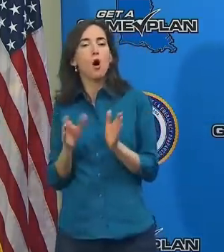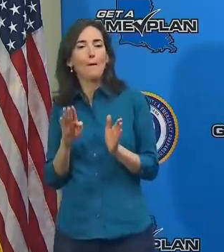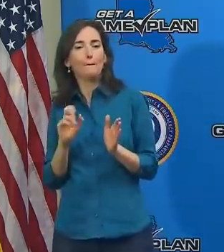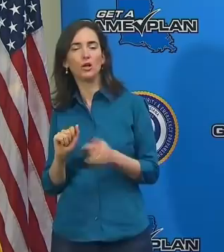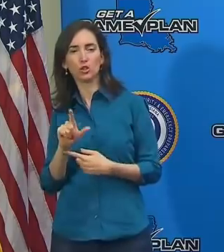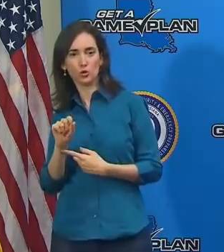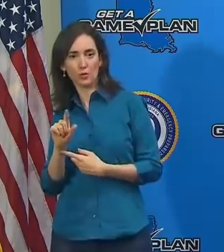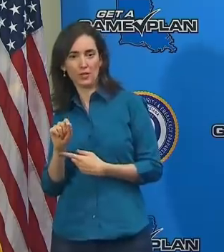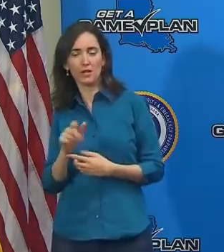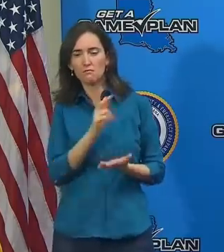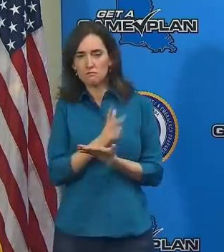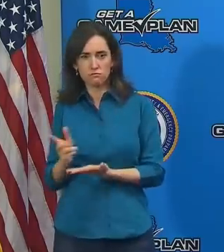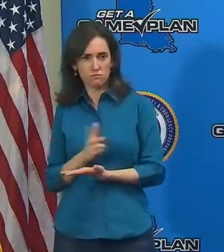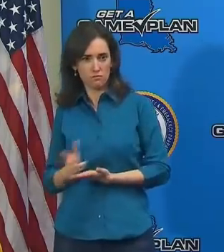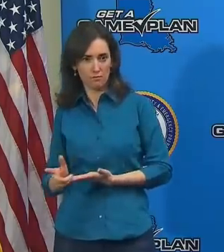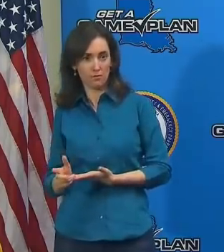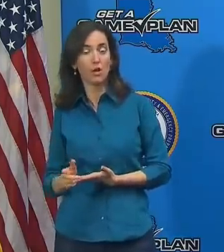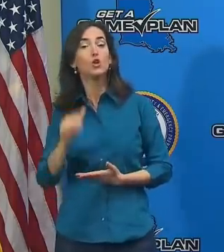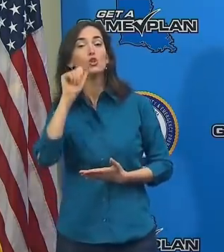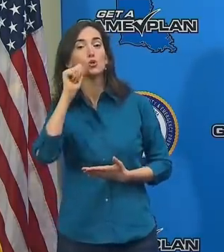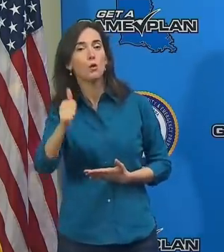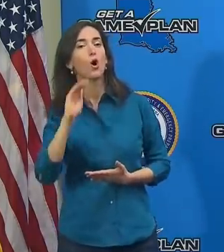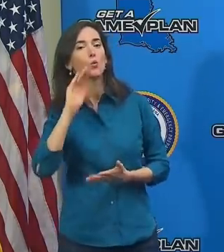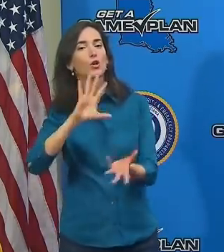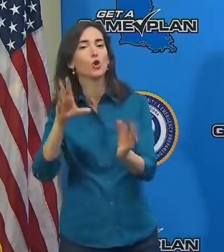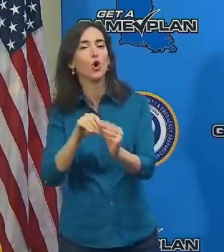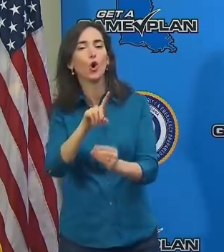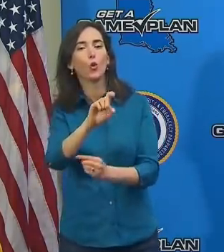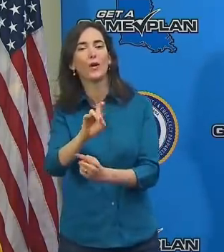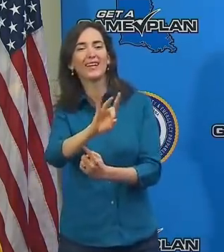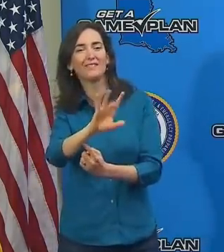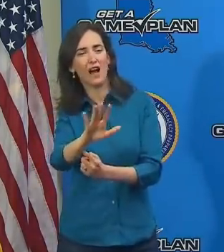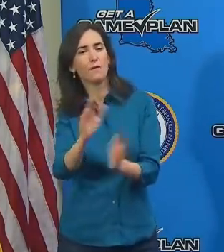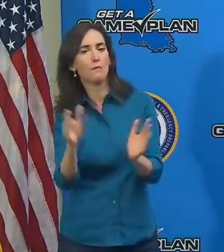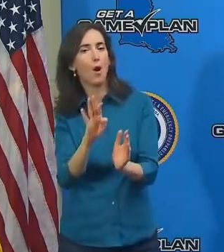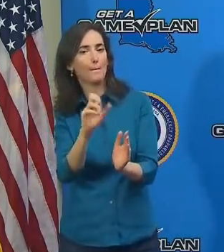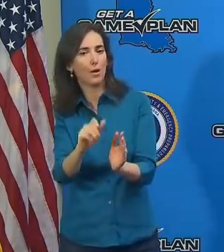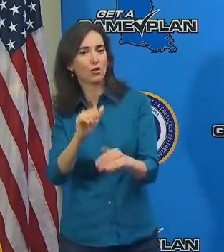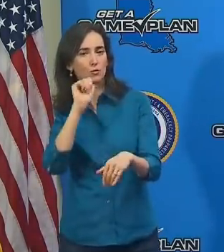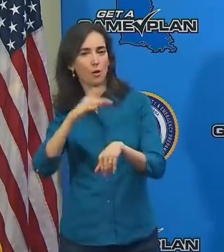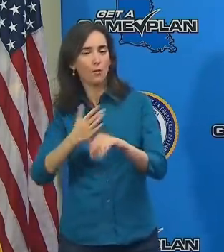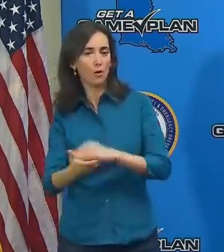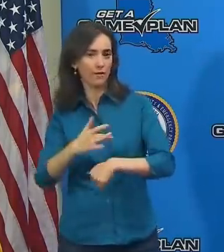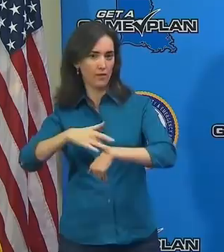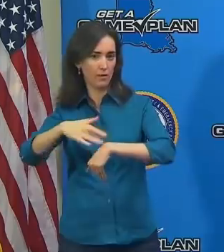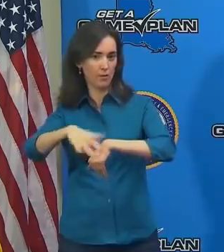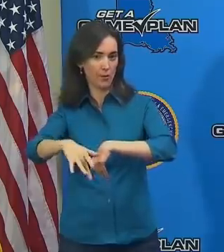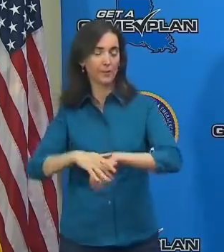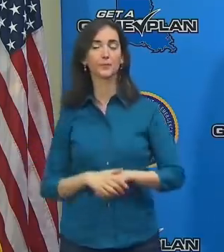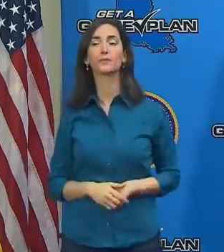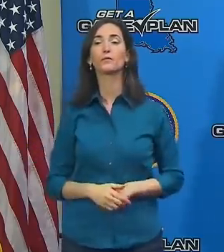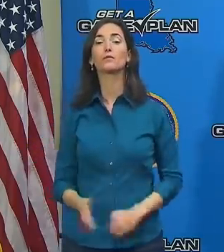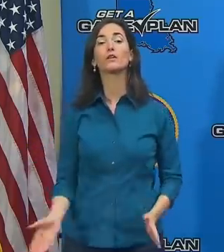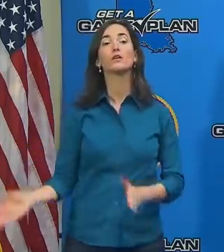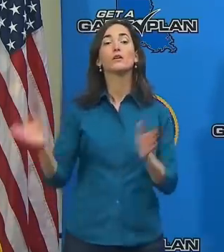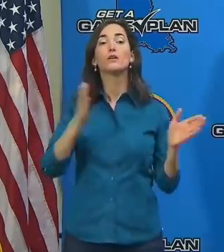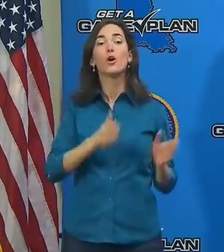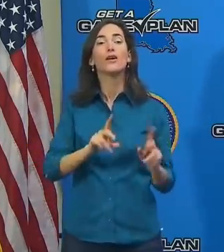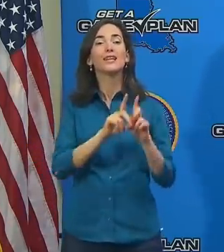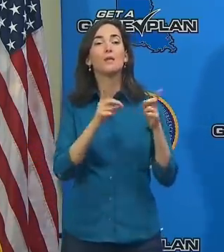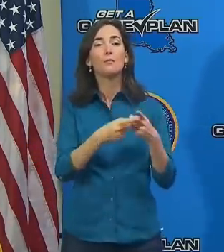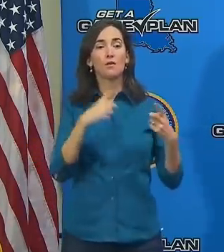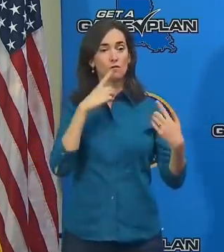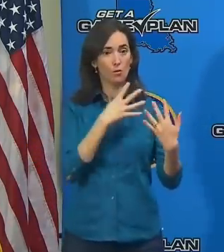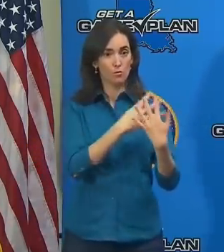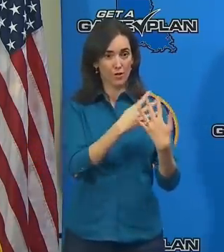185 coaches will be available by tomorrow morning. The Department of Corrections, our prisons, have produced